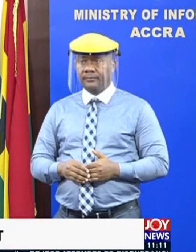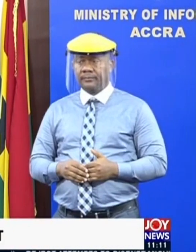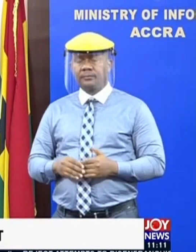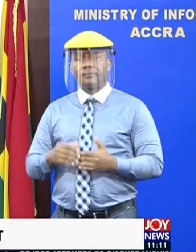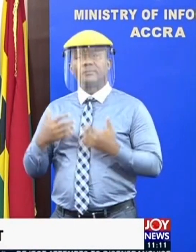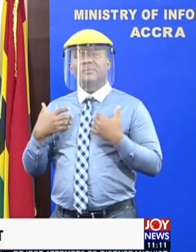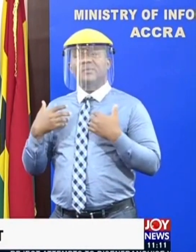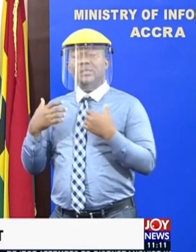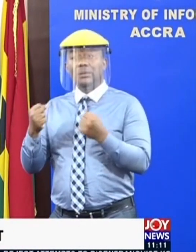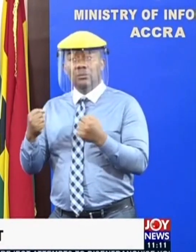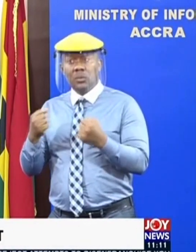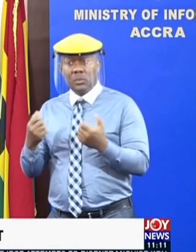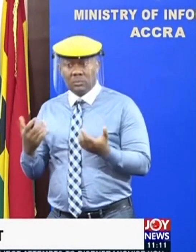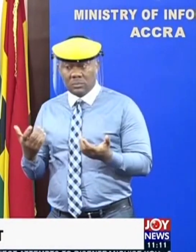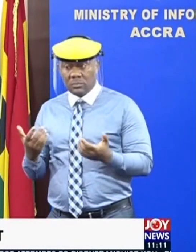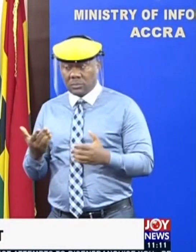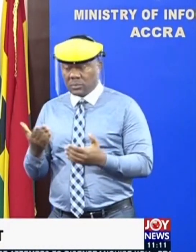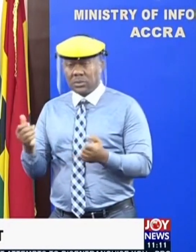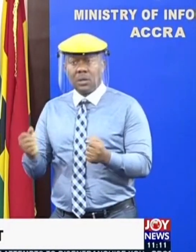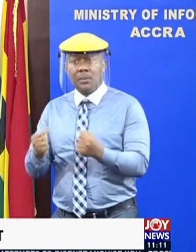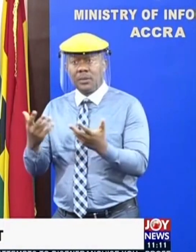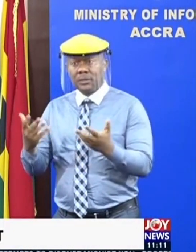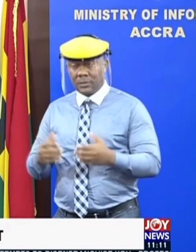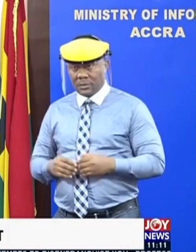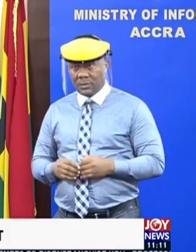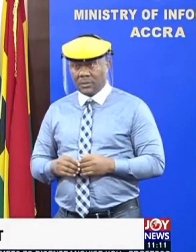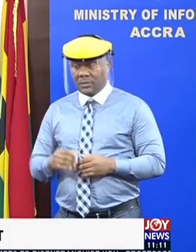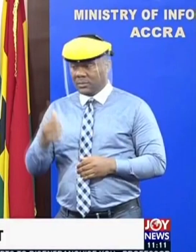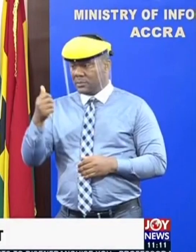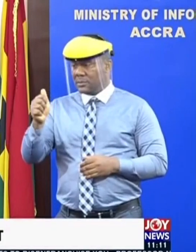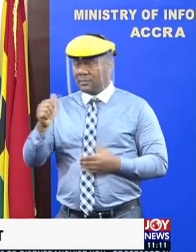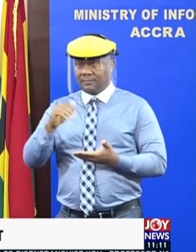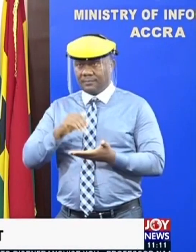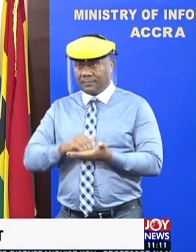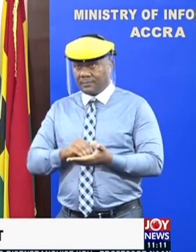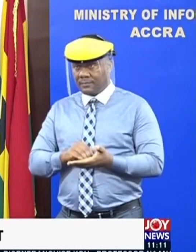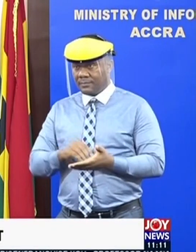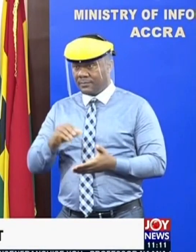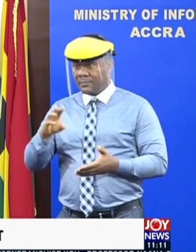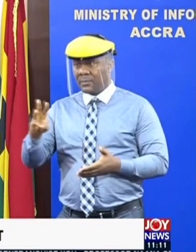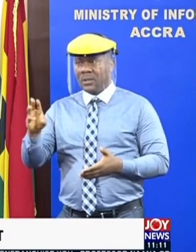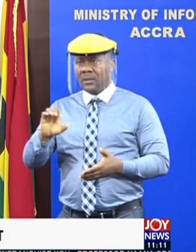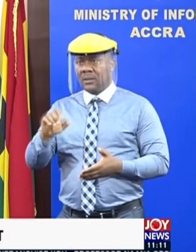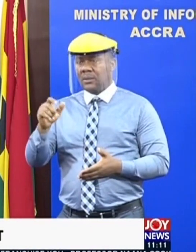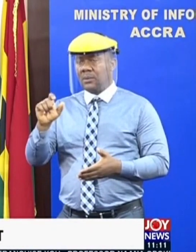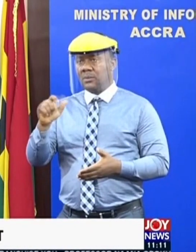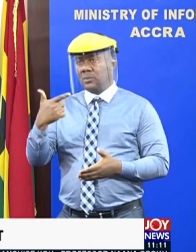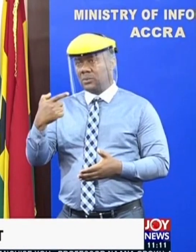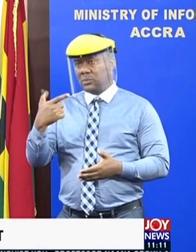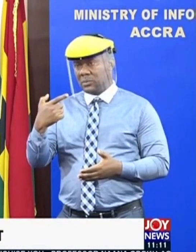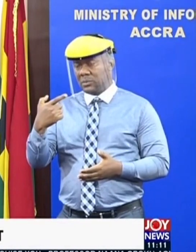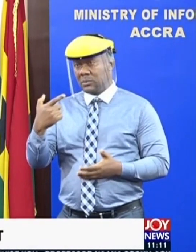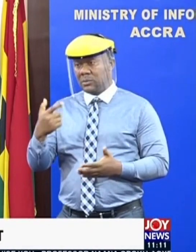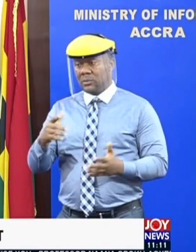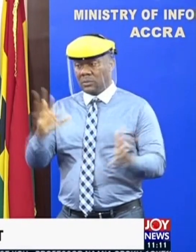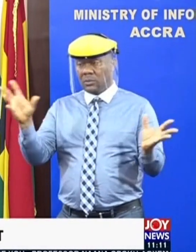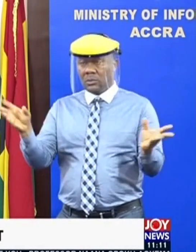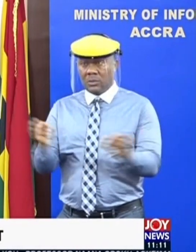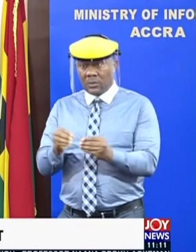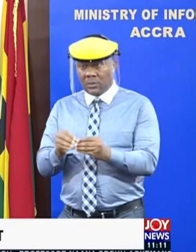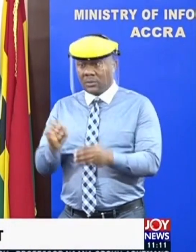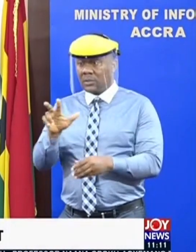Recoveries out of the total that has been included 30,621, with a cumulative total